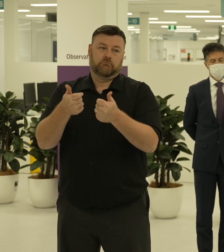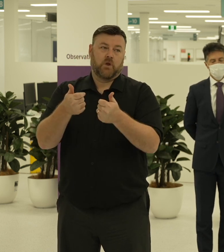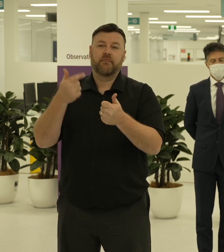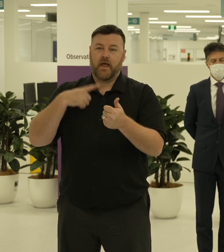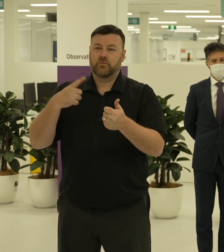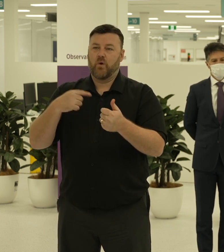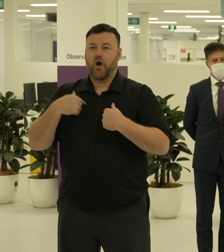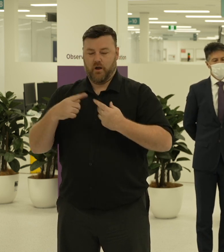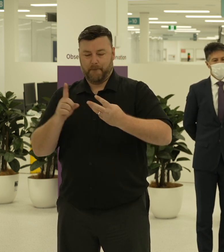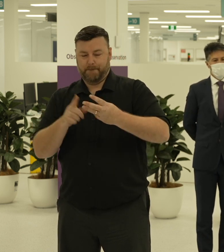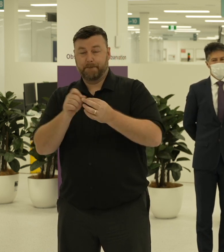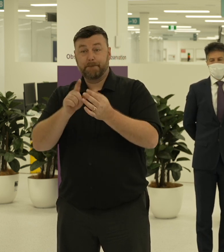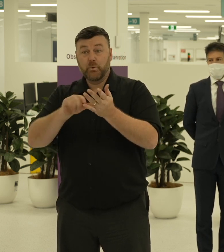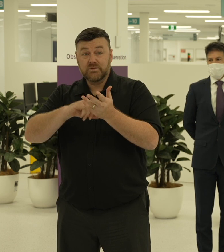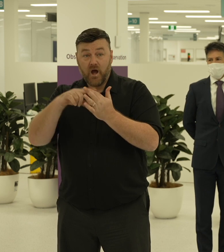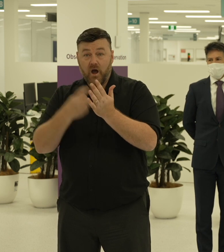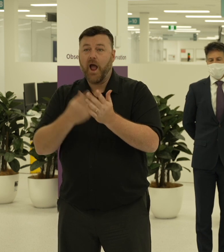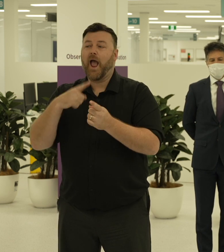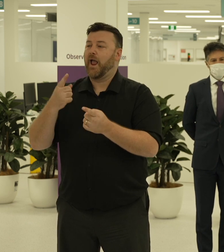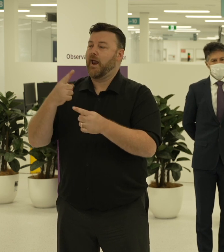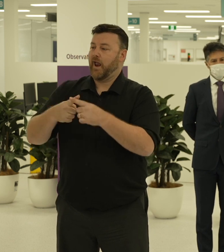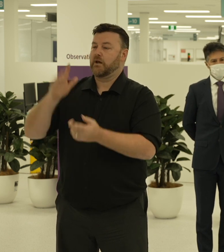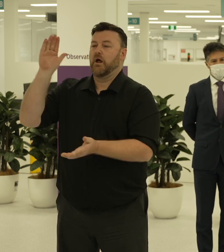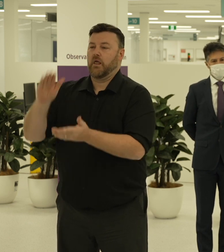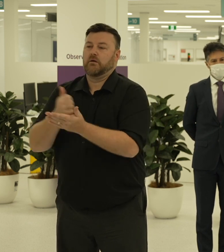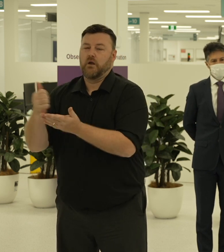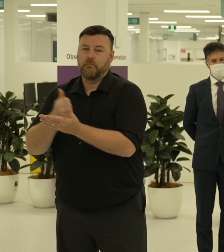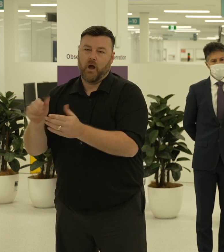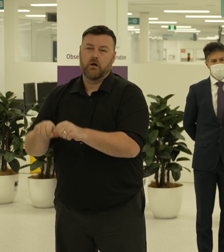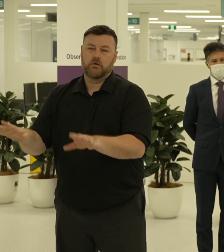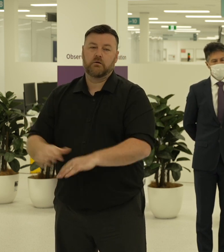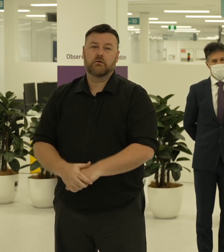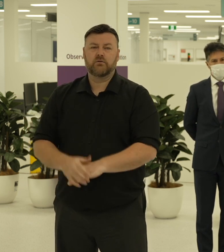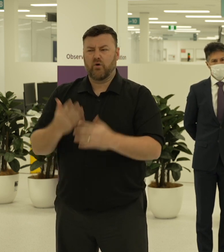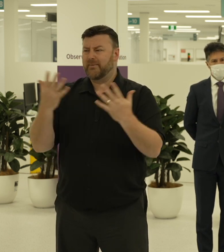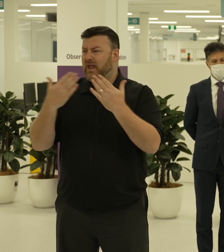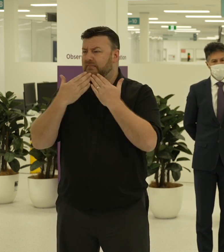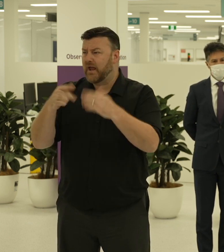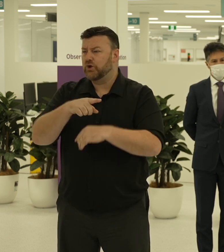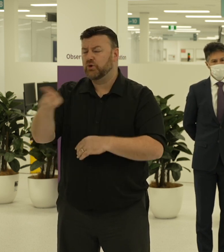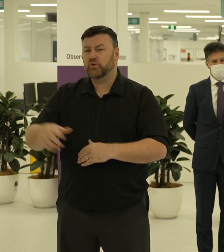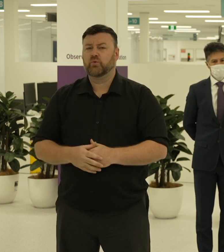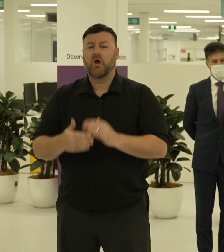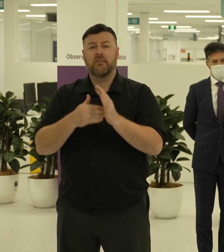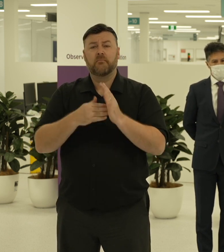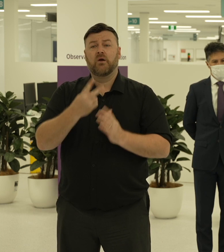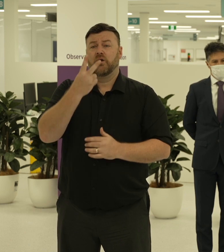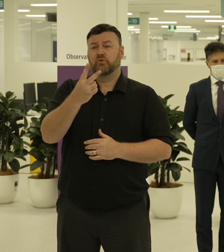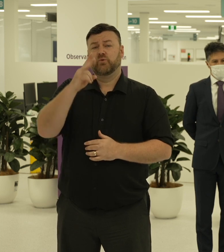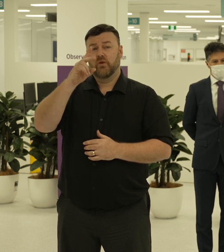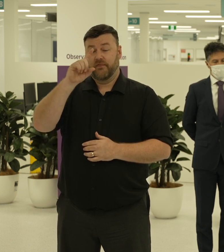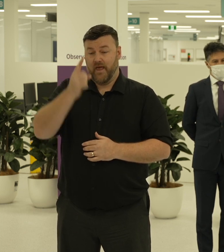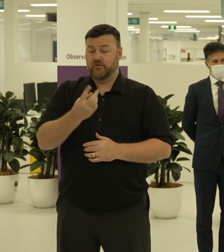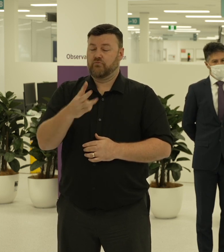booster rollout in keeping the case numbers low, and can I thank the community for their efforts. So we currently have 2,321